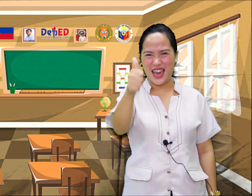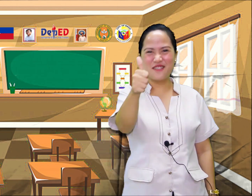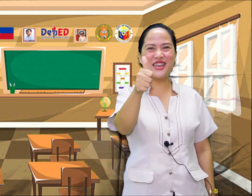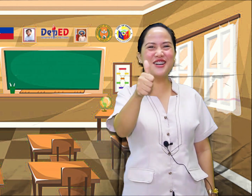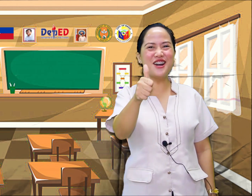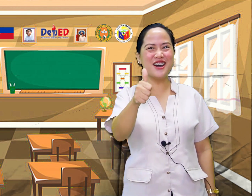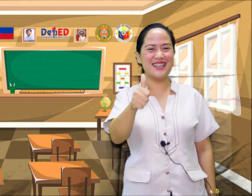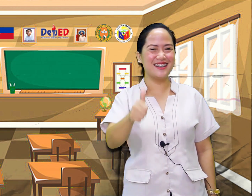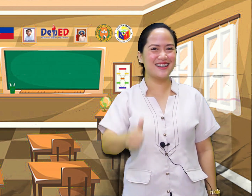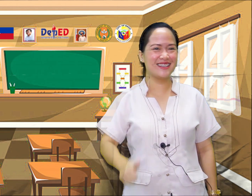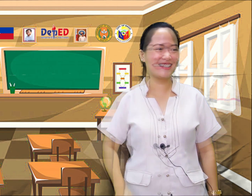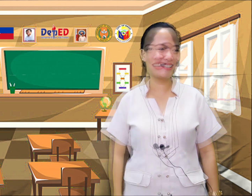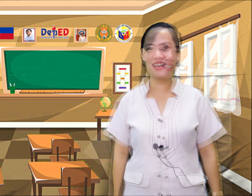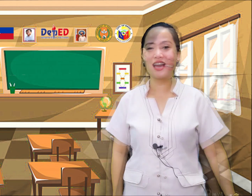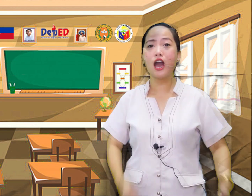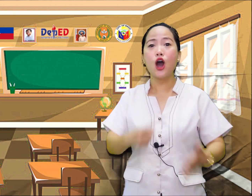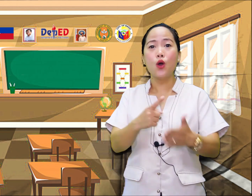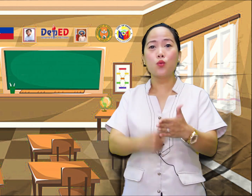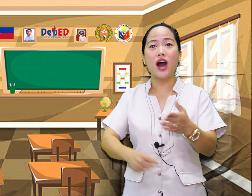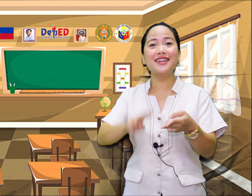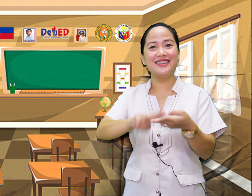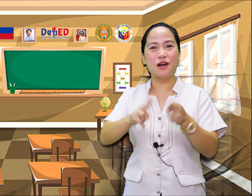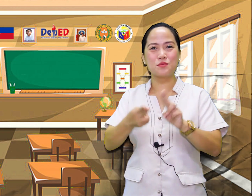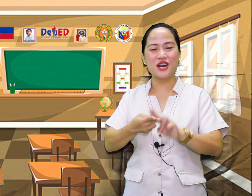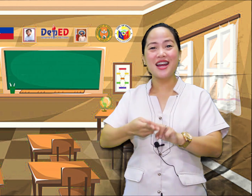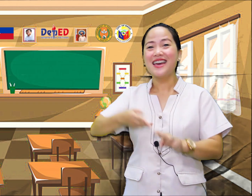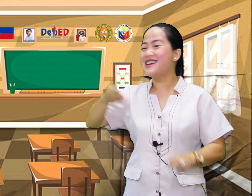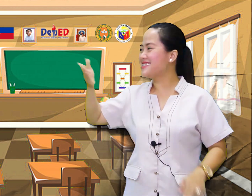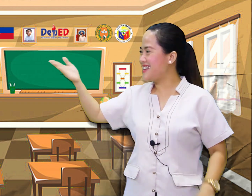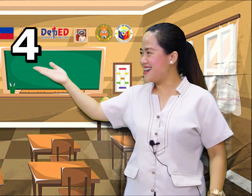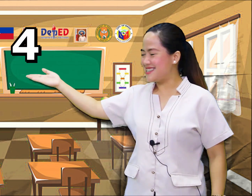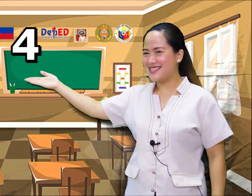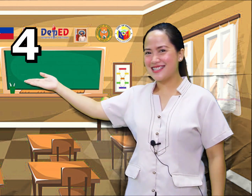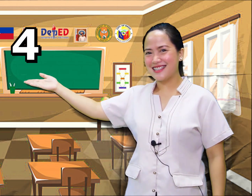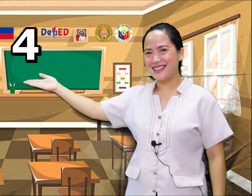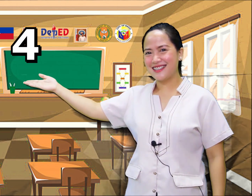Very good! What number is this?